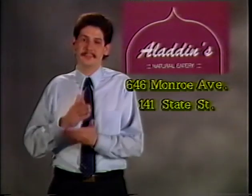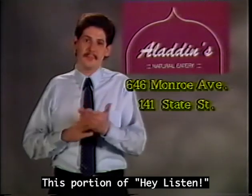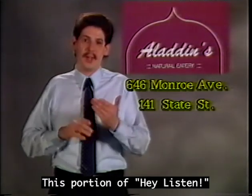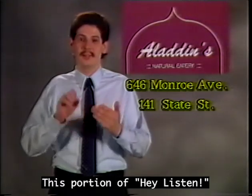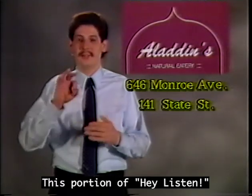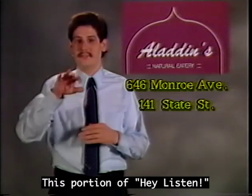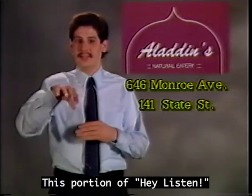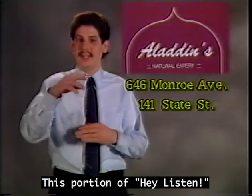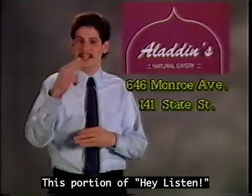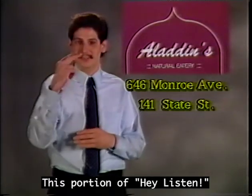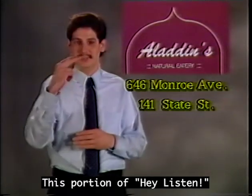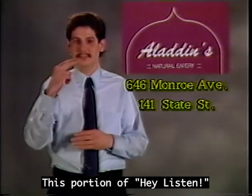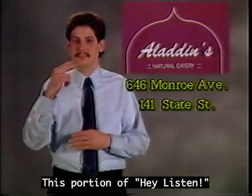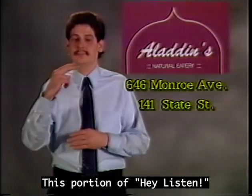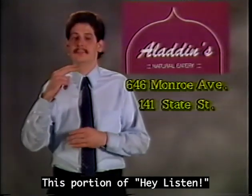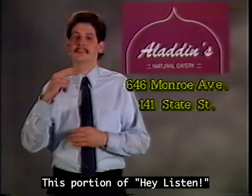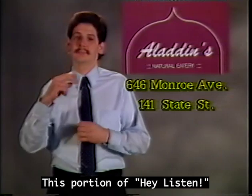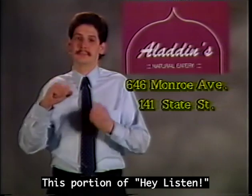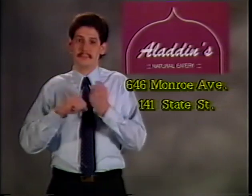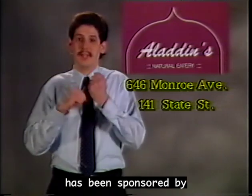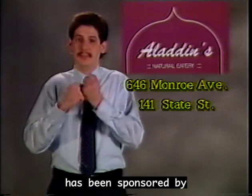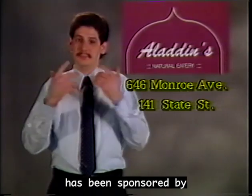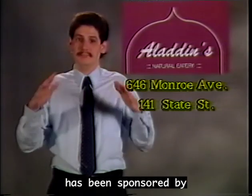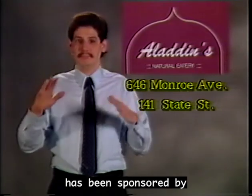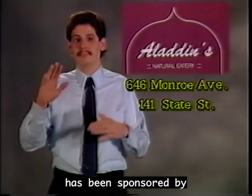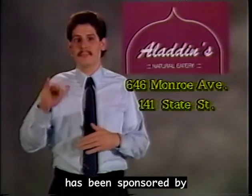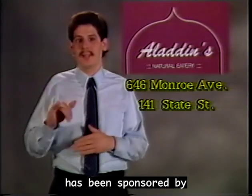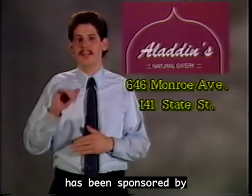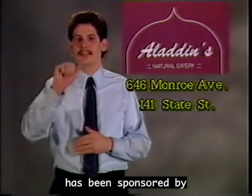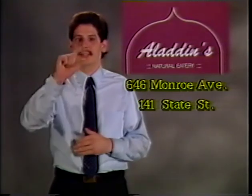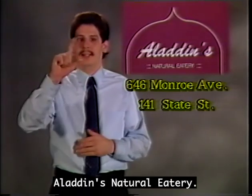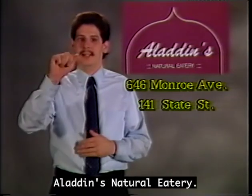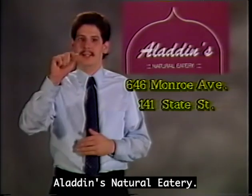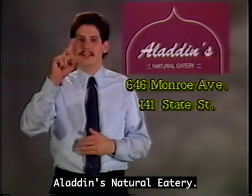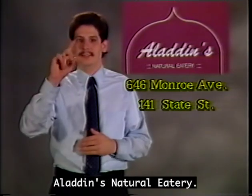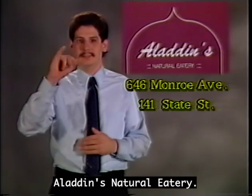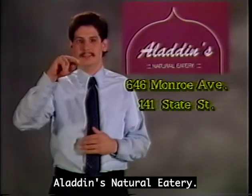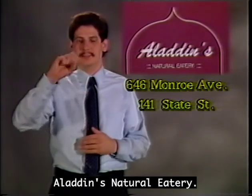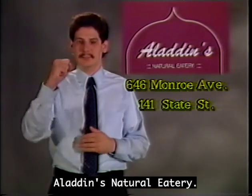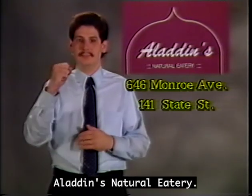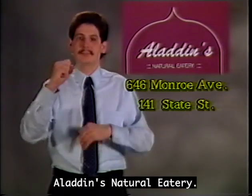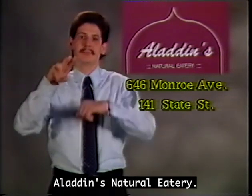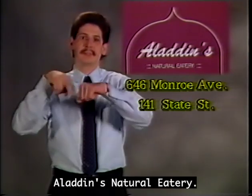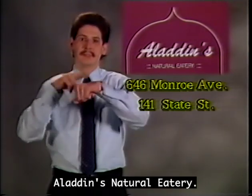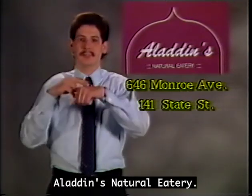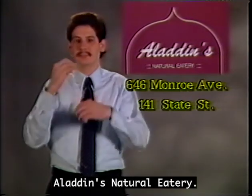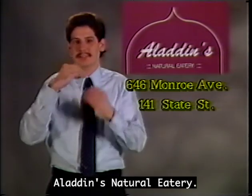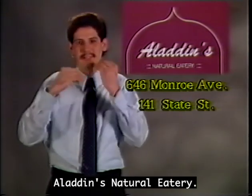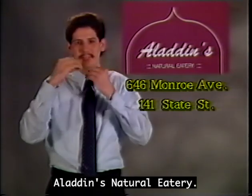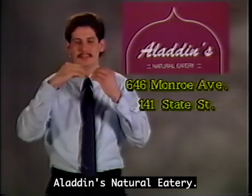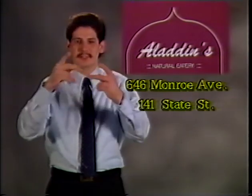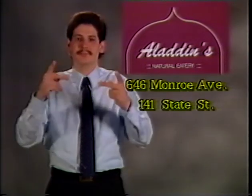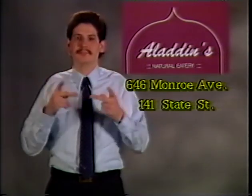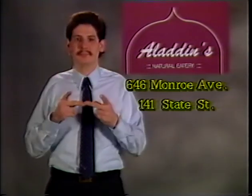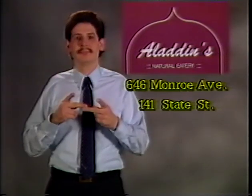This portion of Hey Listen has been sponsored by Aladdin's Natural Eatery.